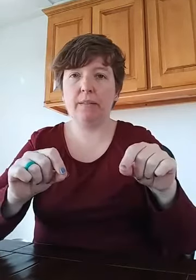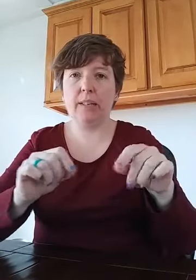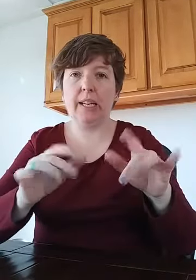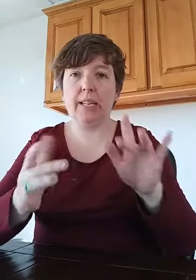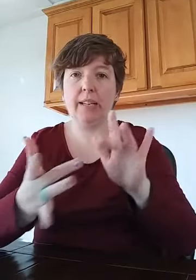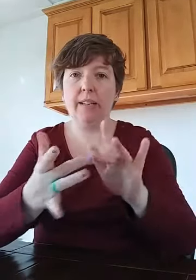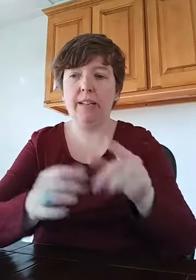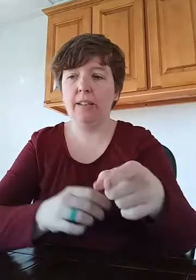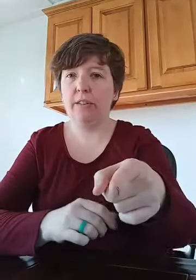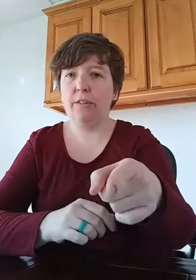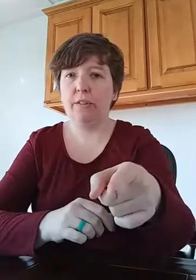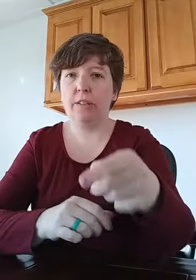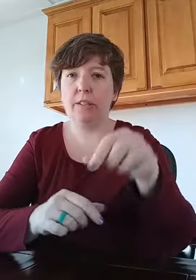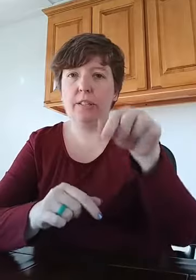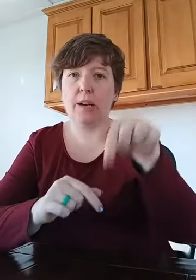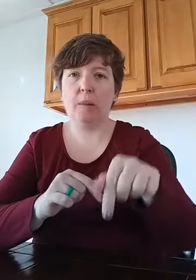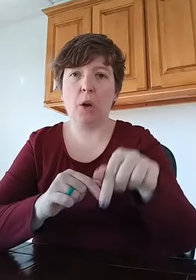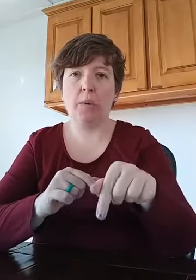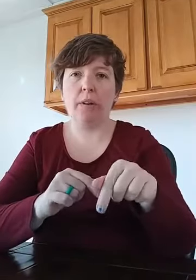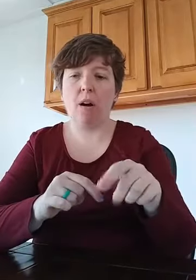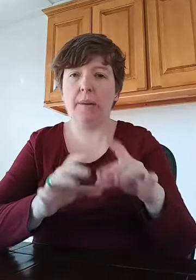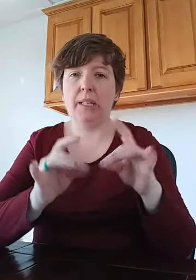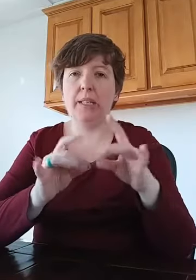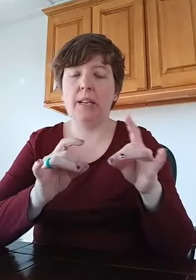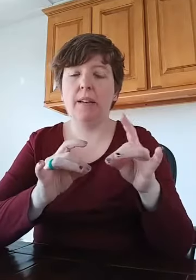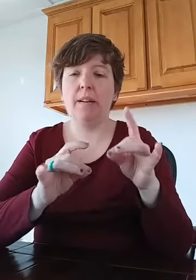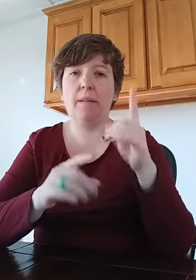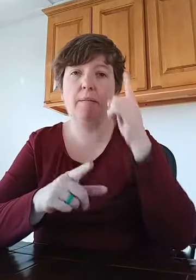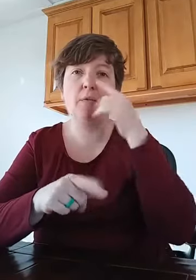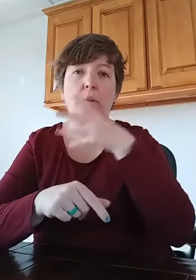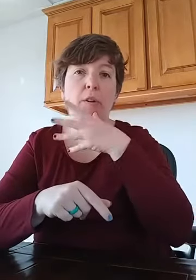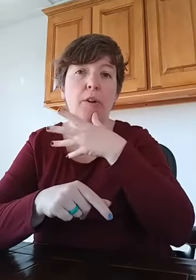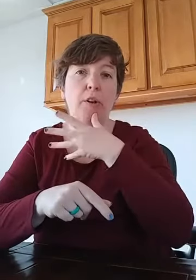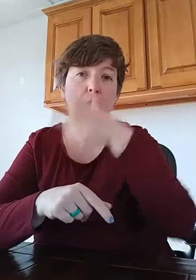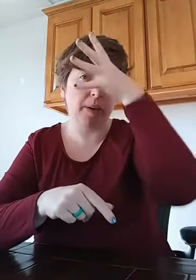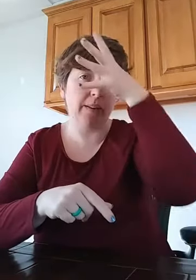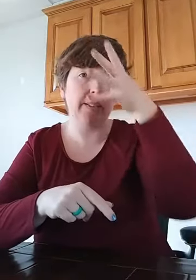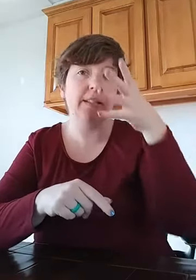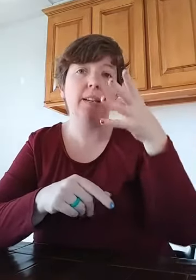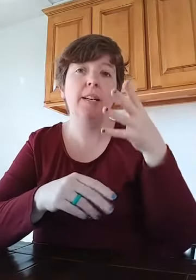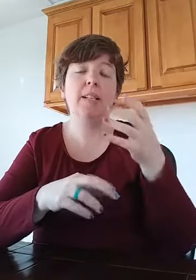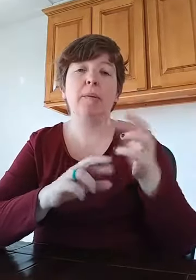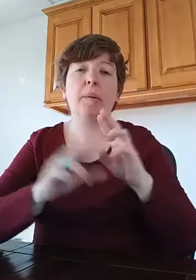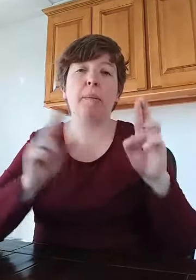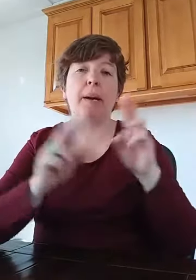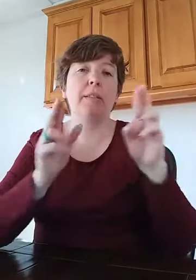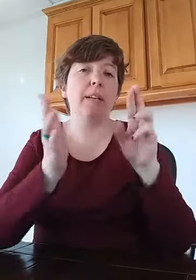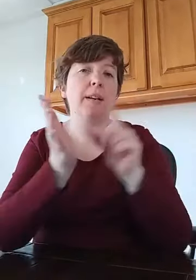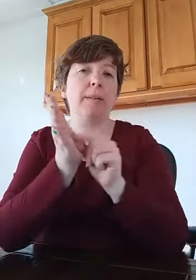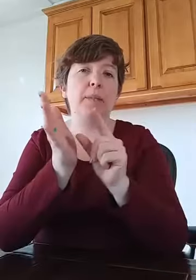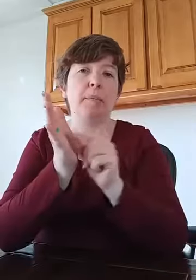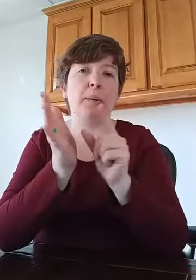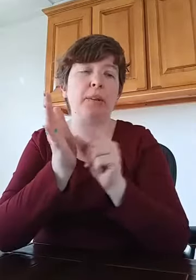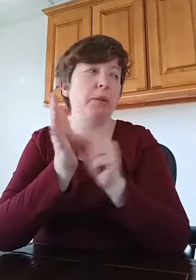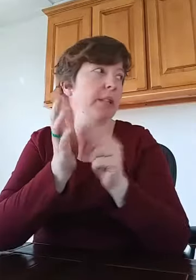link down below in the comments for you parents to be prepared to print those and get